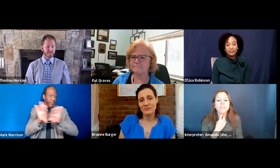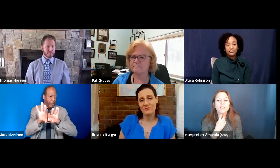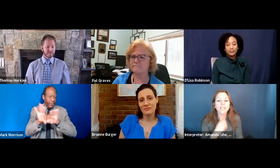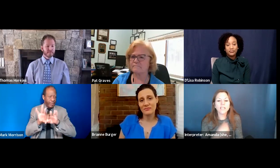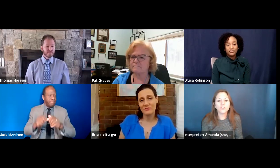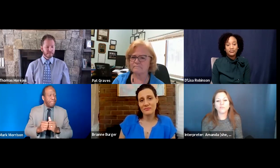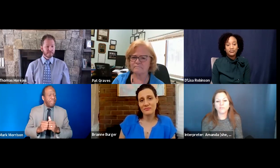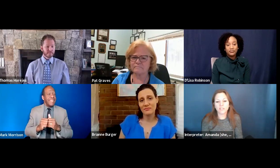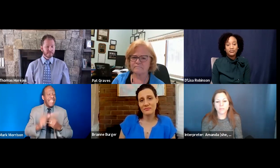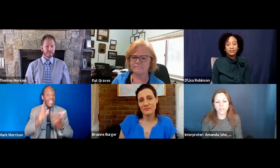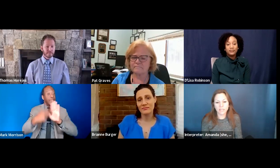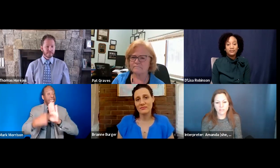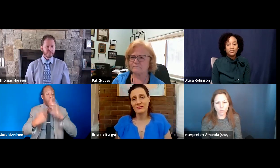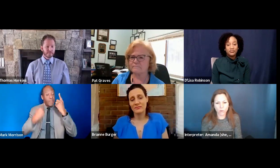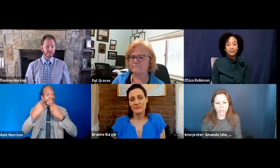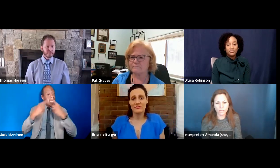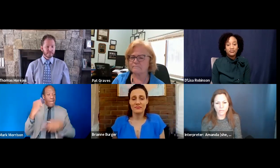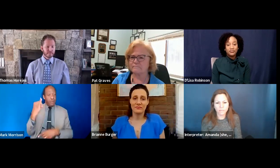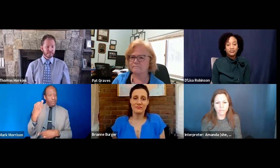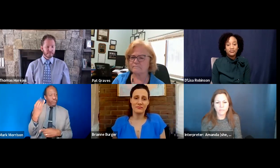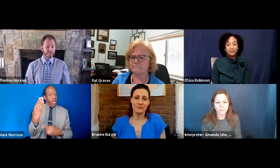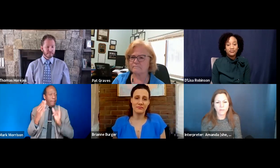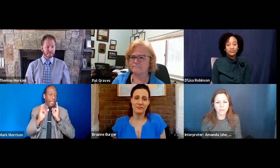I was thinking too, flexibility is important. I